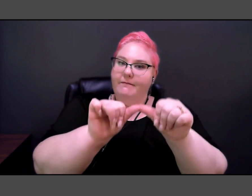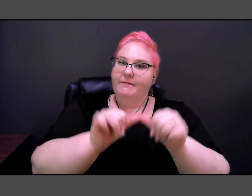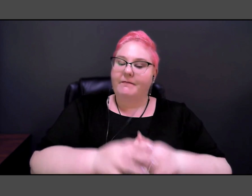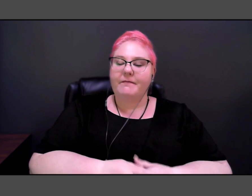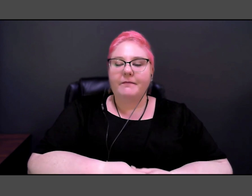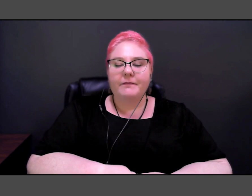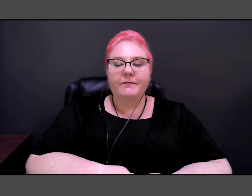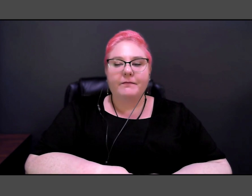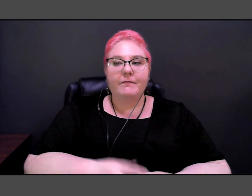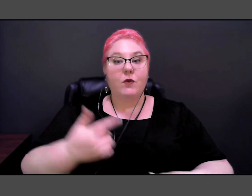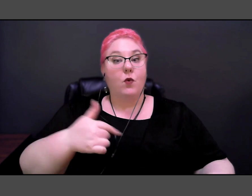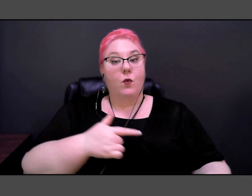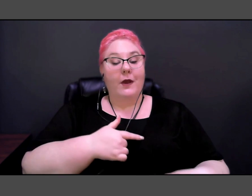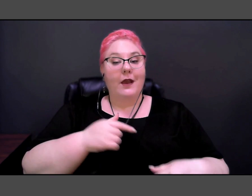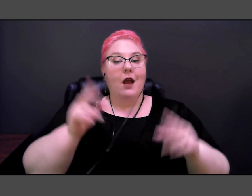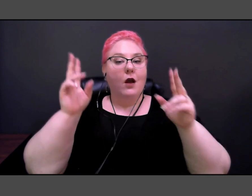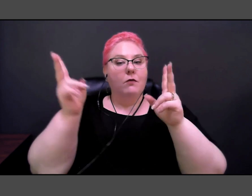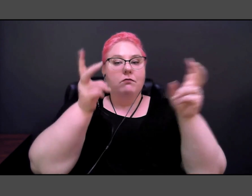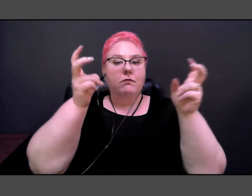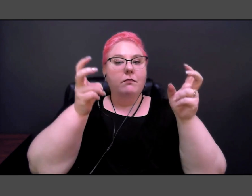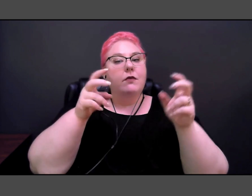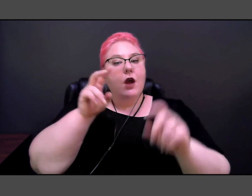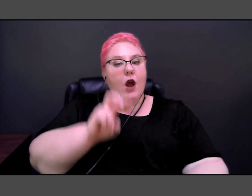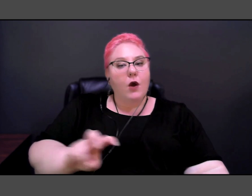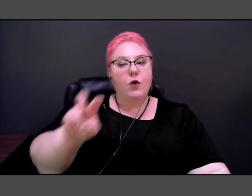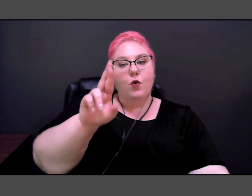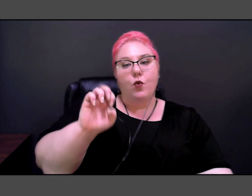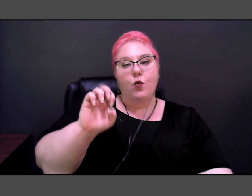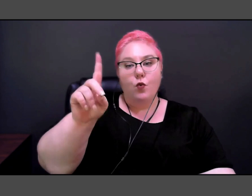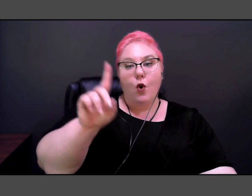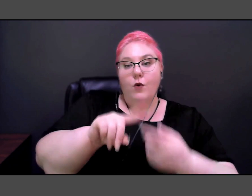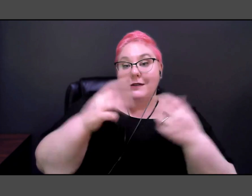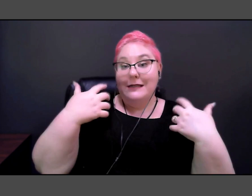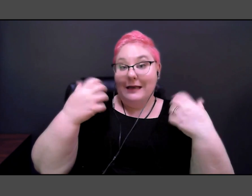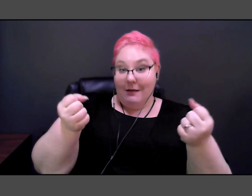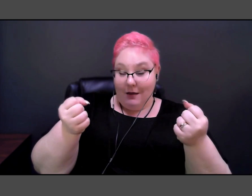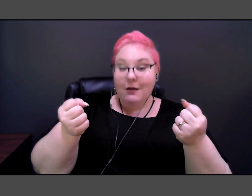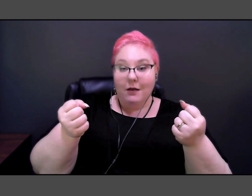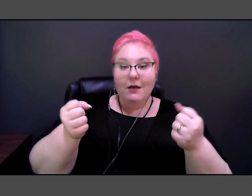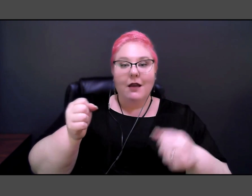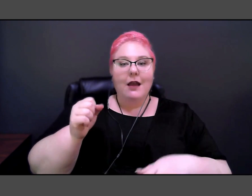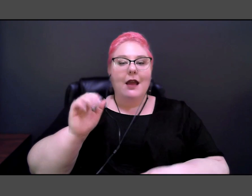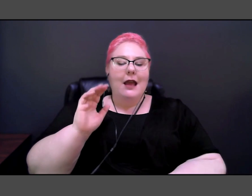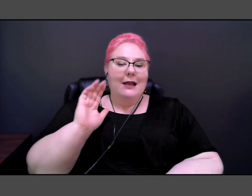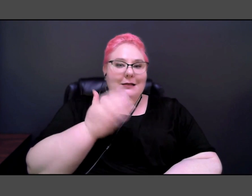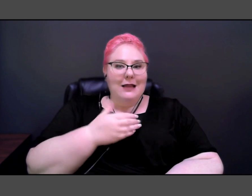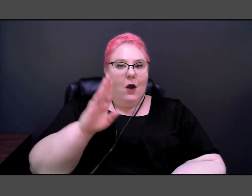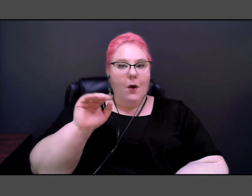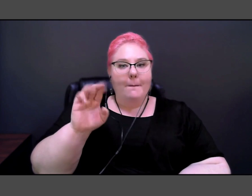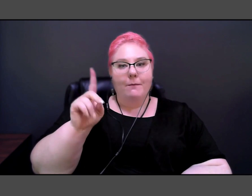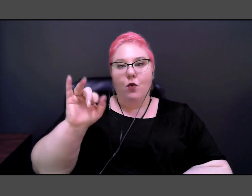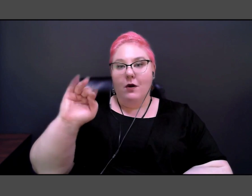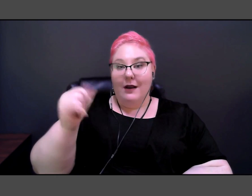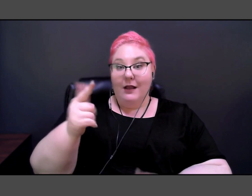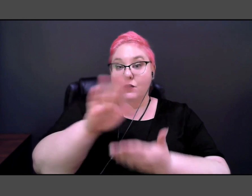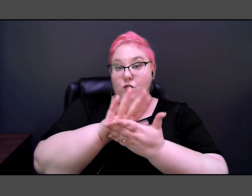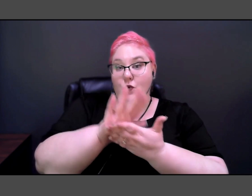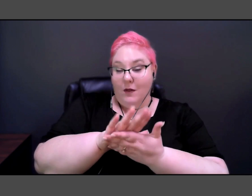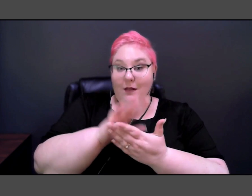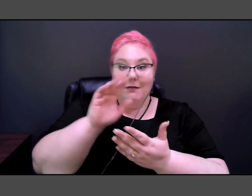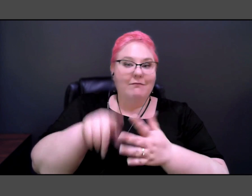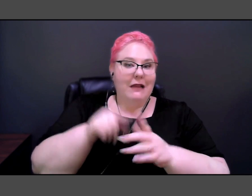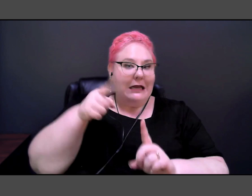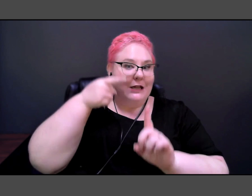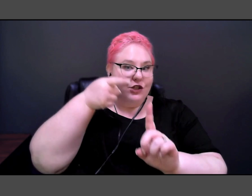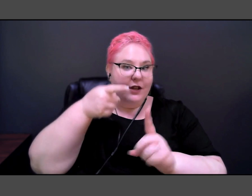Healing as part of the boarding school initiative, one of the main things that came out from every single